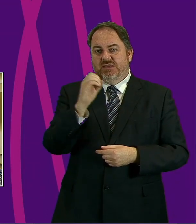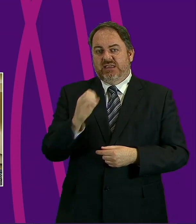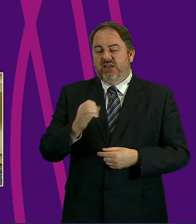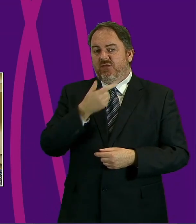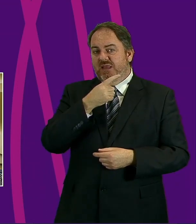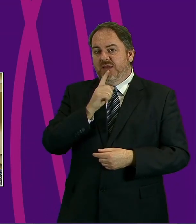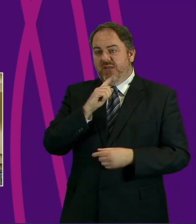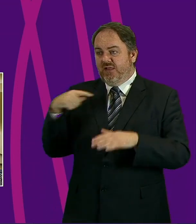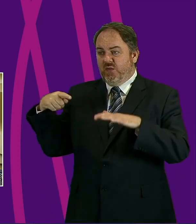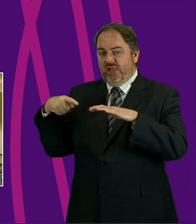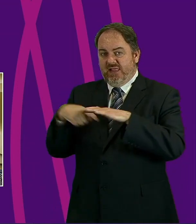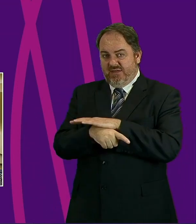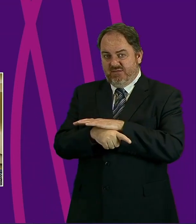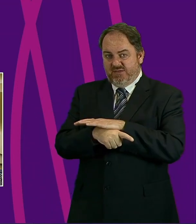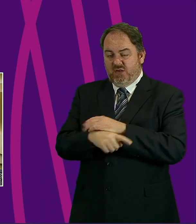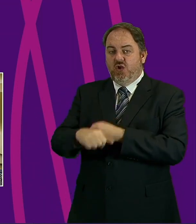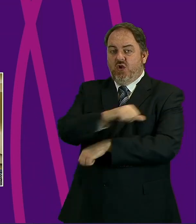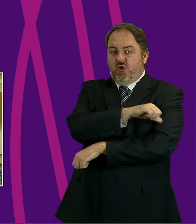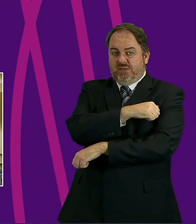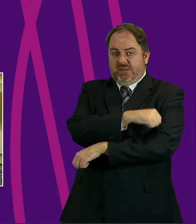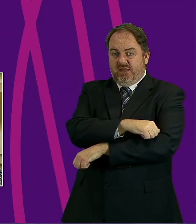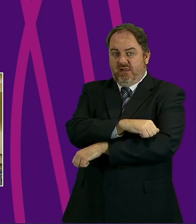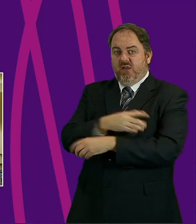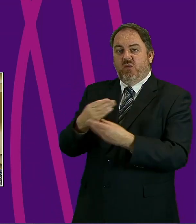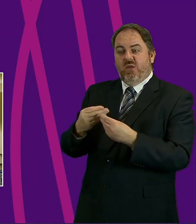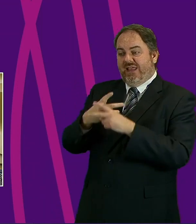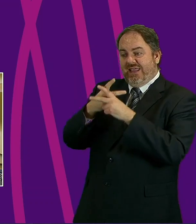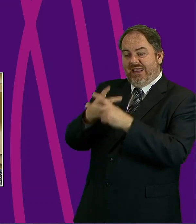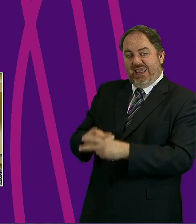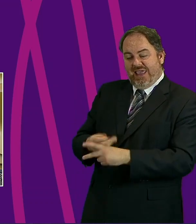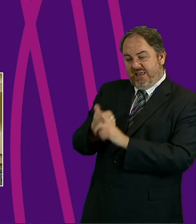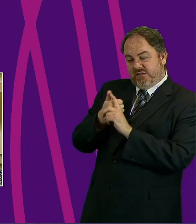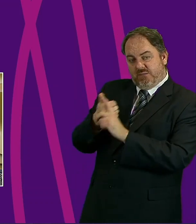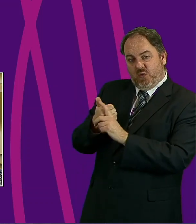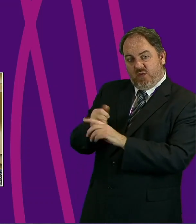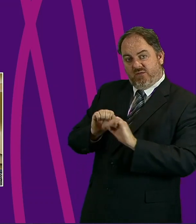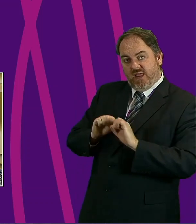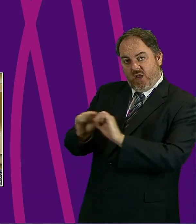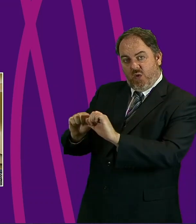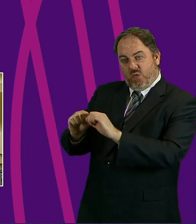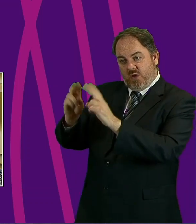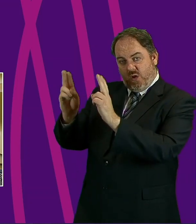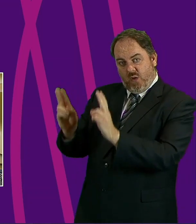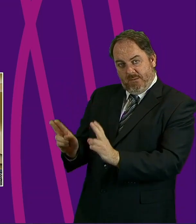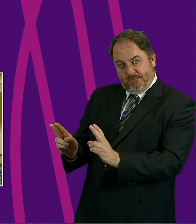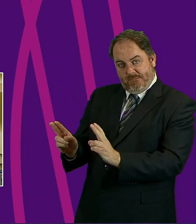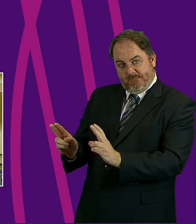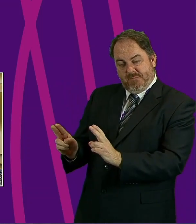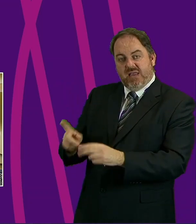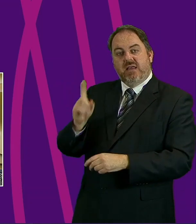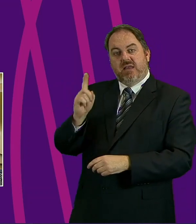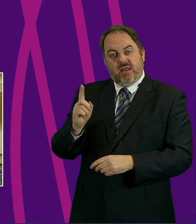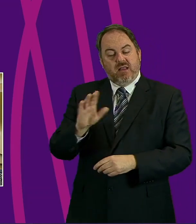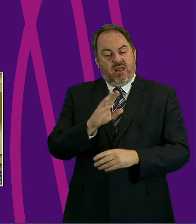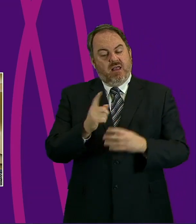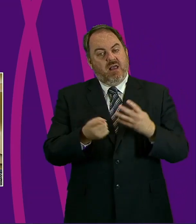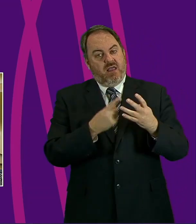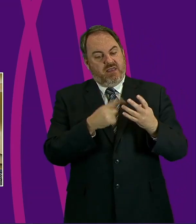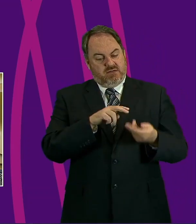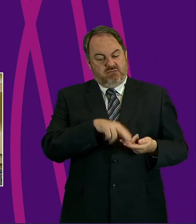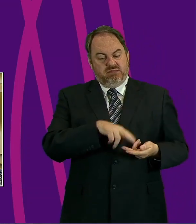from hospital had been discharged with an appropriate care package to their own home, and 38% had been discharged to a care home.